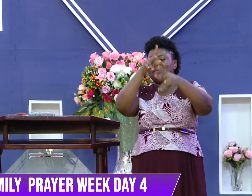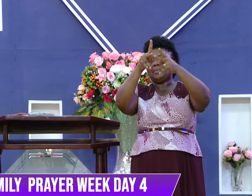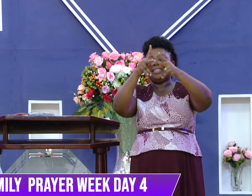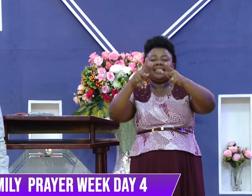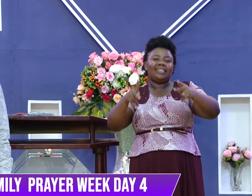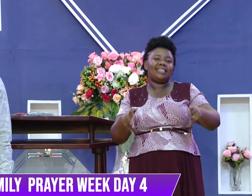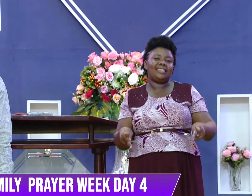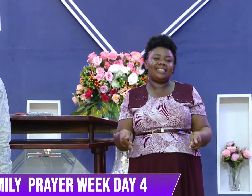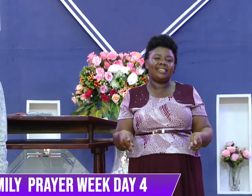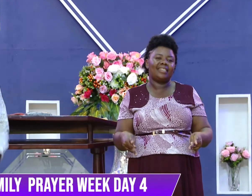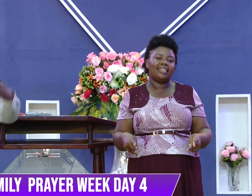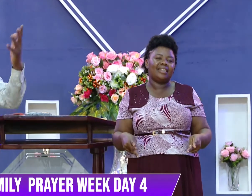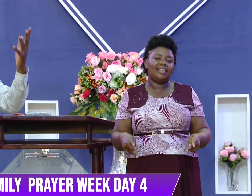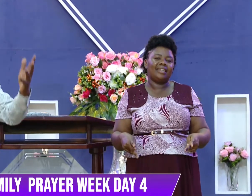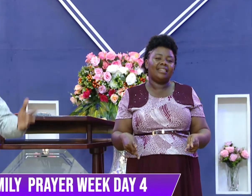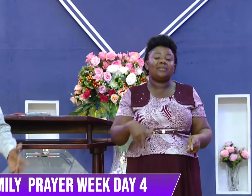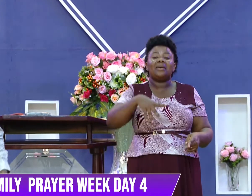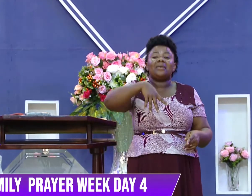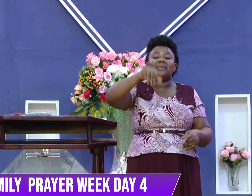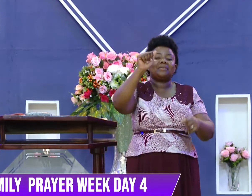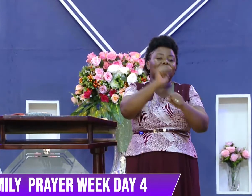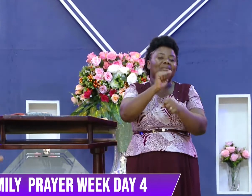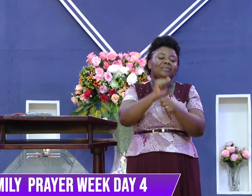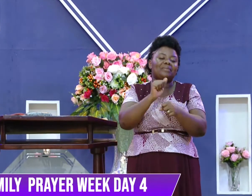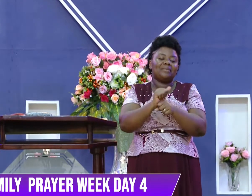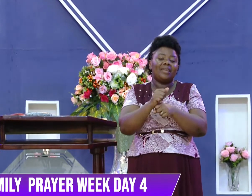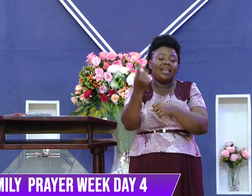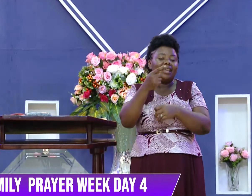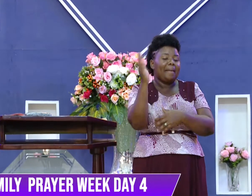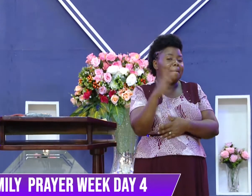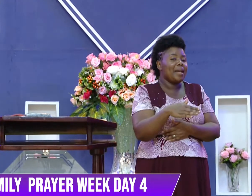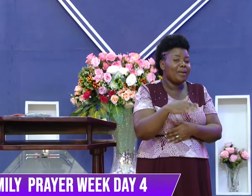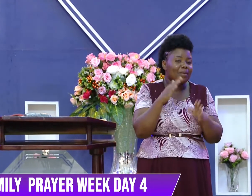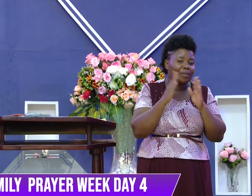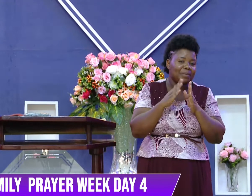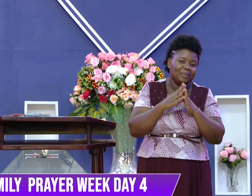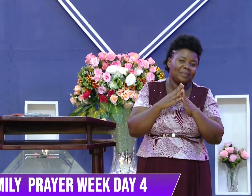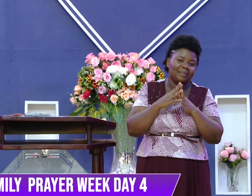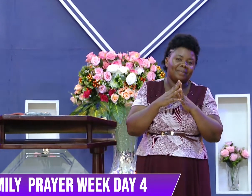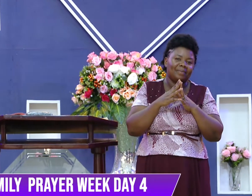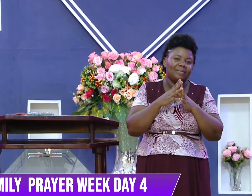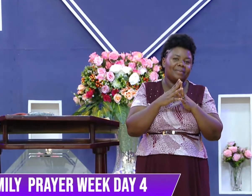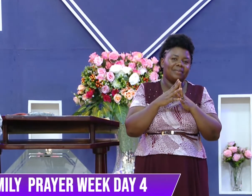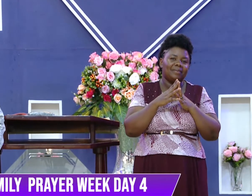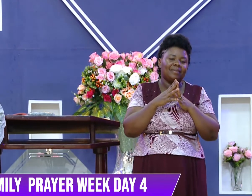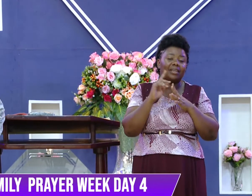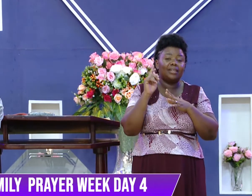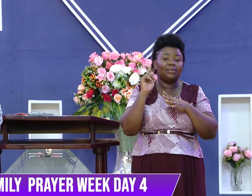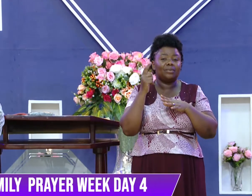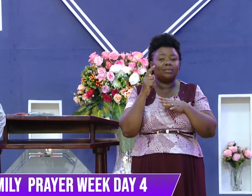feeling peace. I went to work. I returned. When